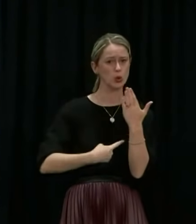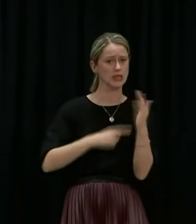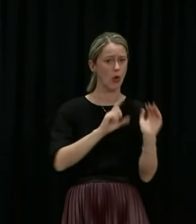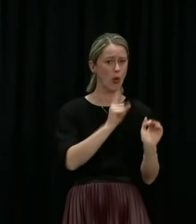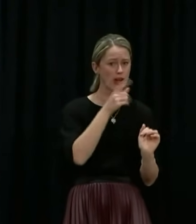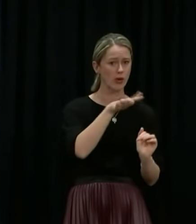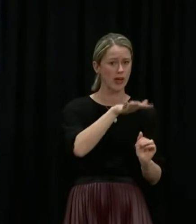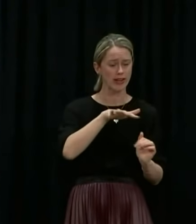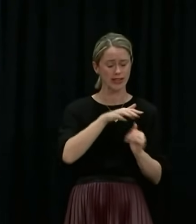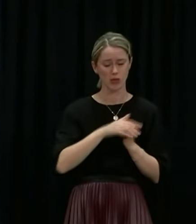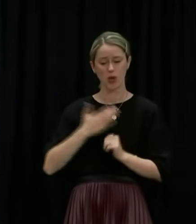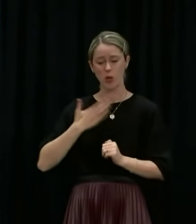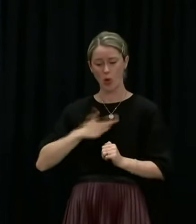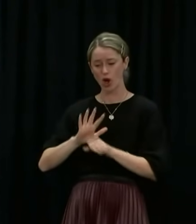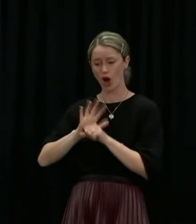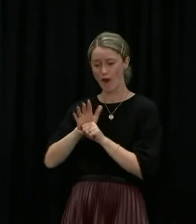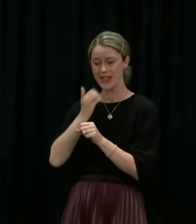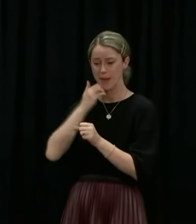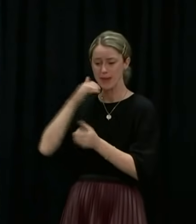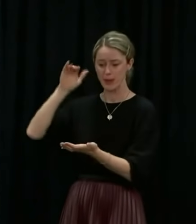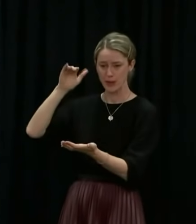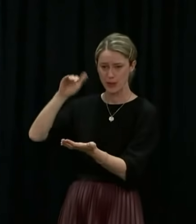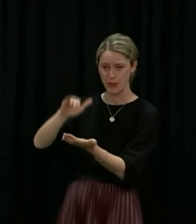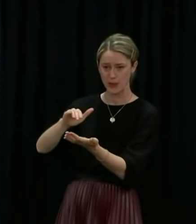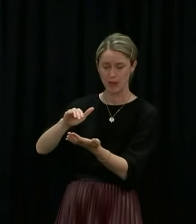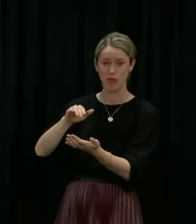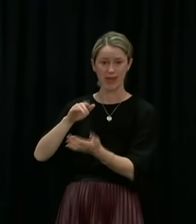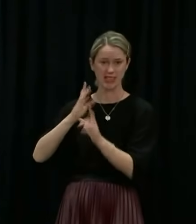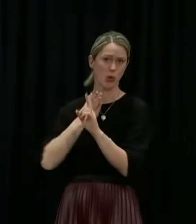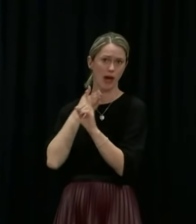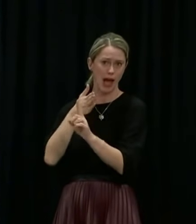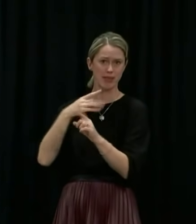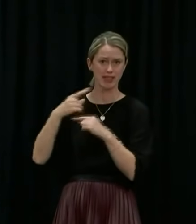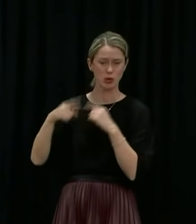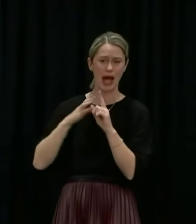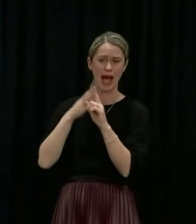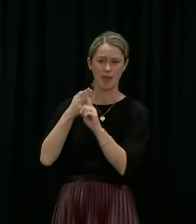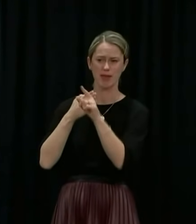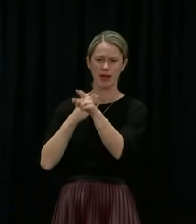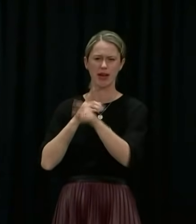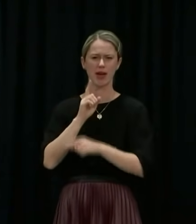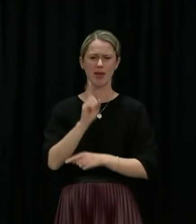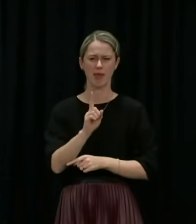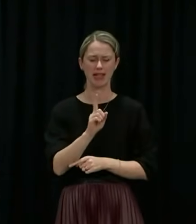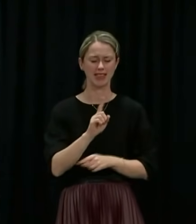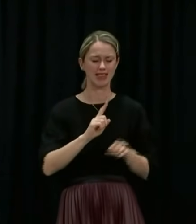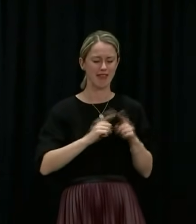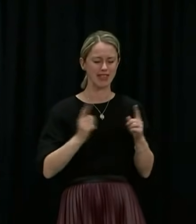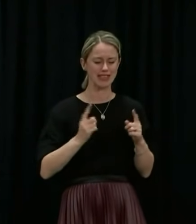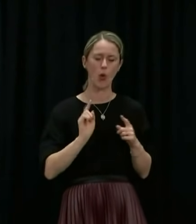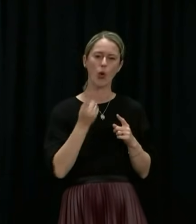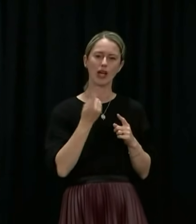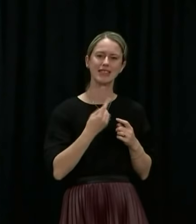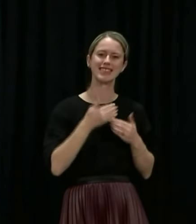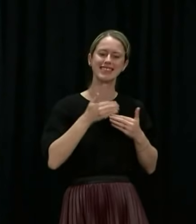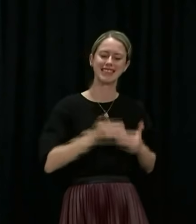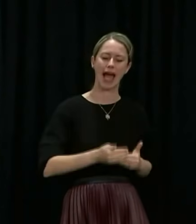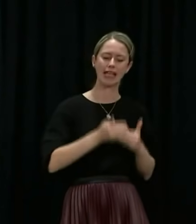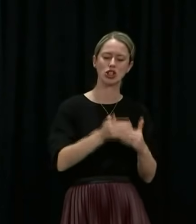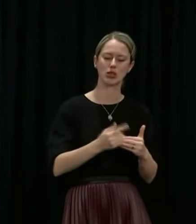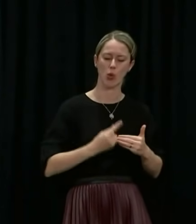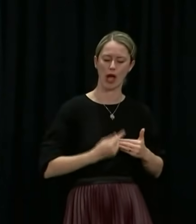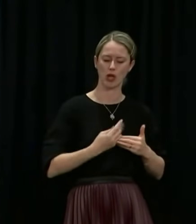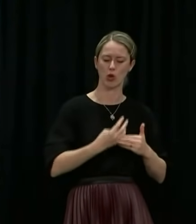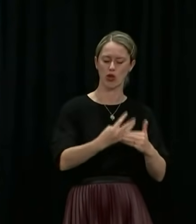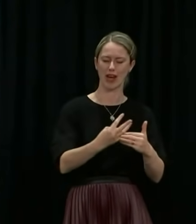on driving COVID-19 cases out of our community. That's exactly what we continue to do. The introduction of stages in Auckland that are easing restrictions,